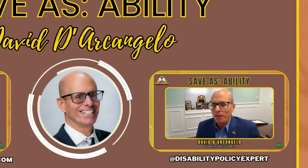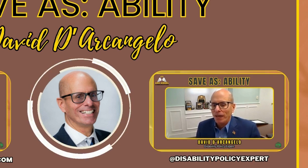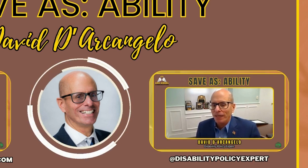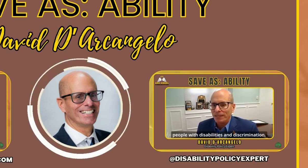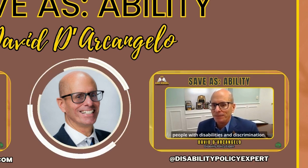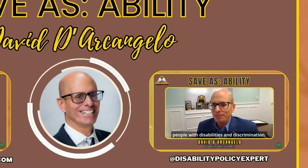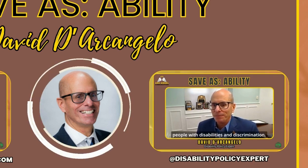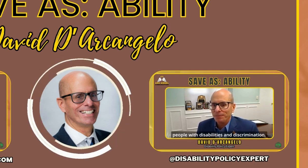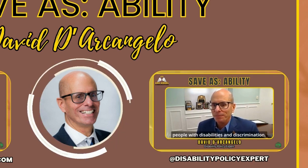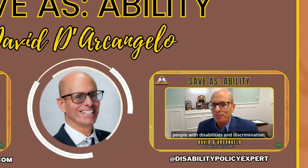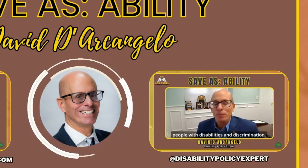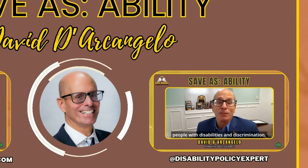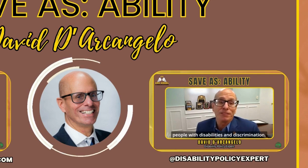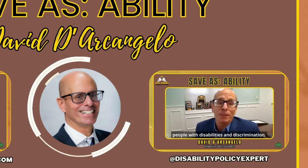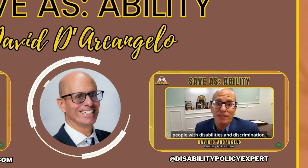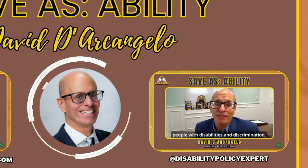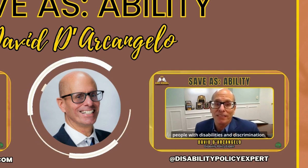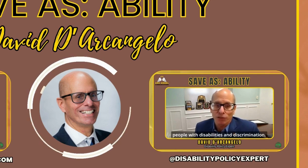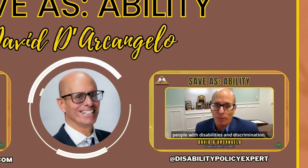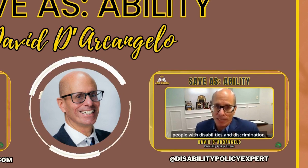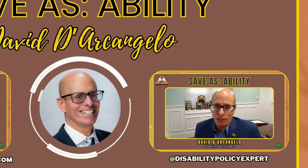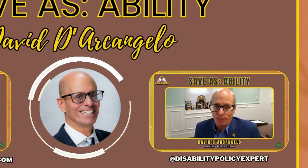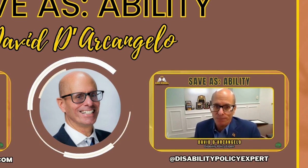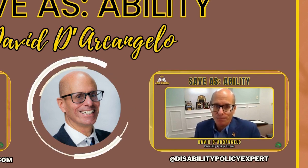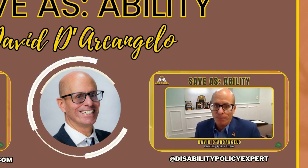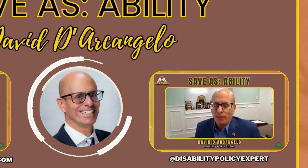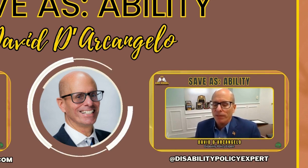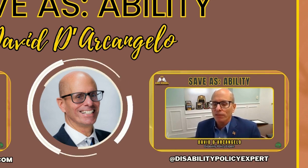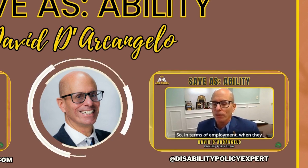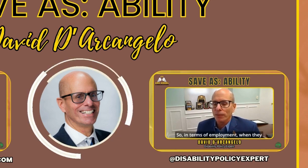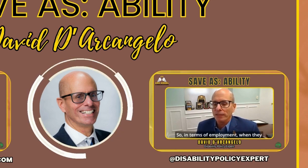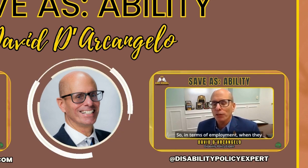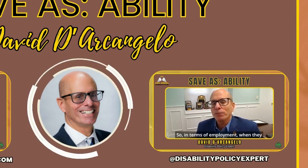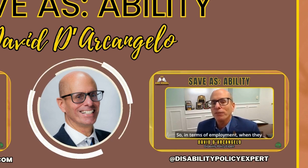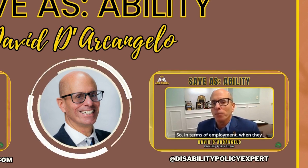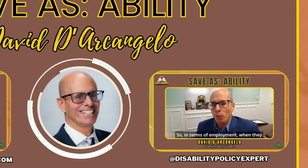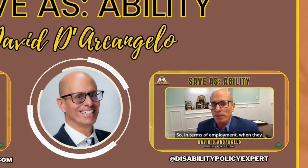expert. Until next time, thank you. I hope you have a great day.